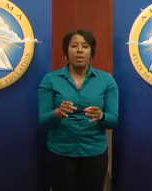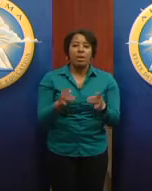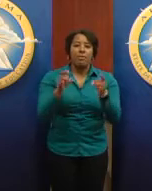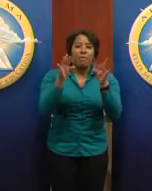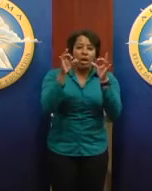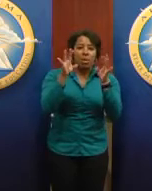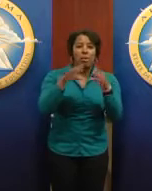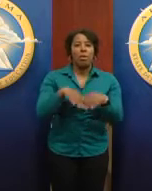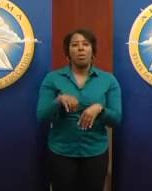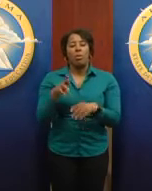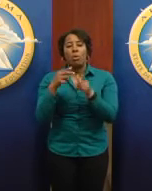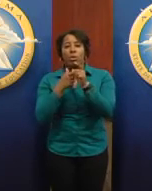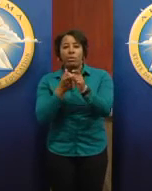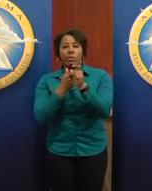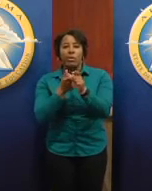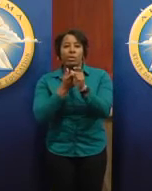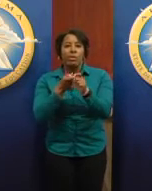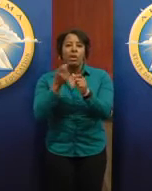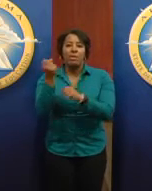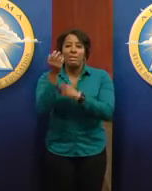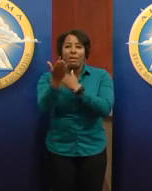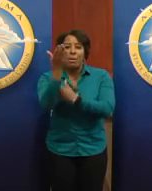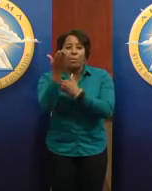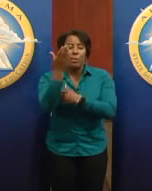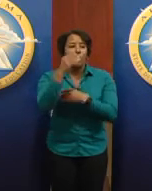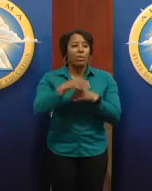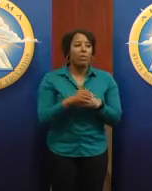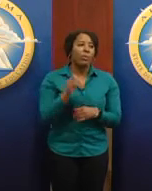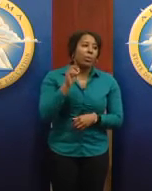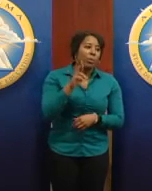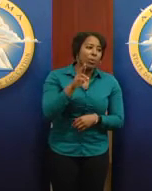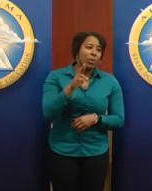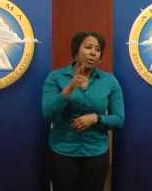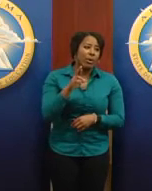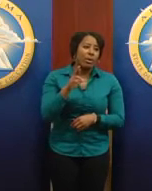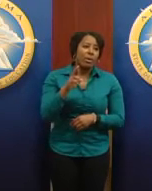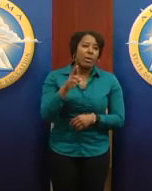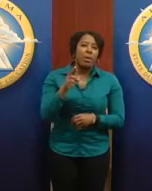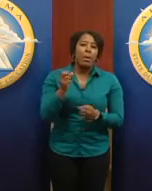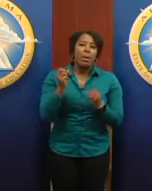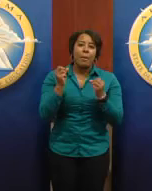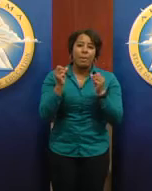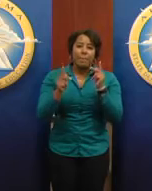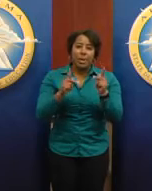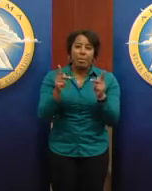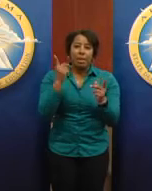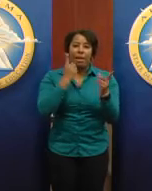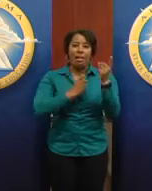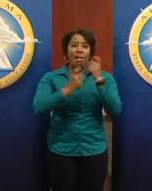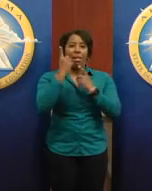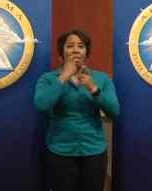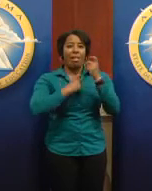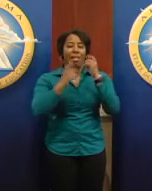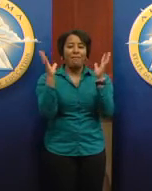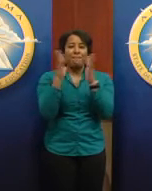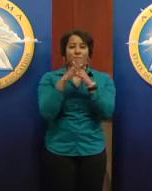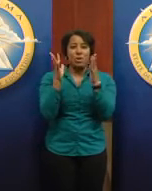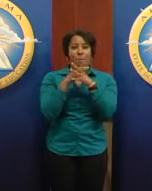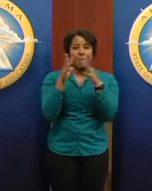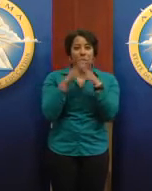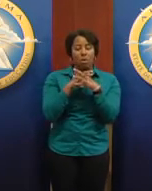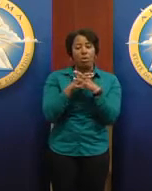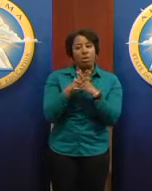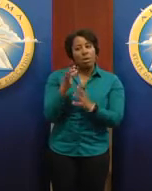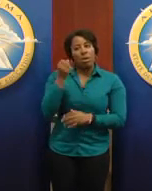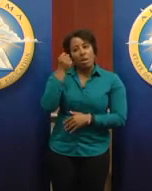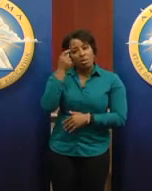cross-country meet on a Saturday morning. Or, as everybody wants to know, what about football? And those activities are going to look different, too,